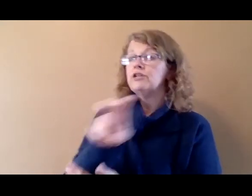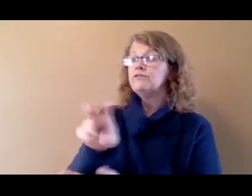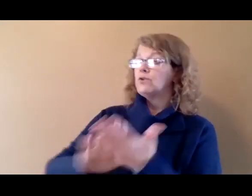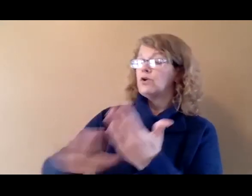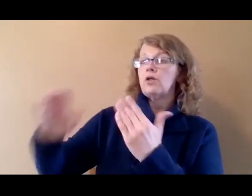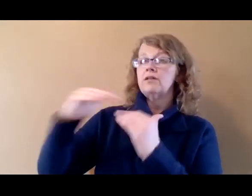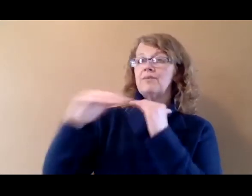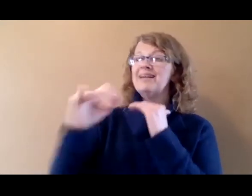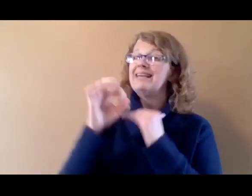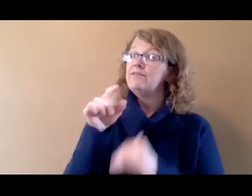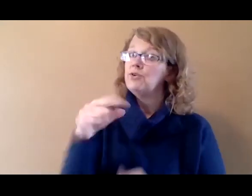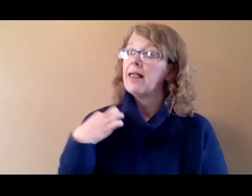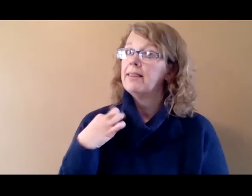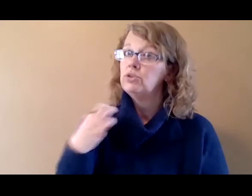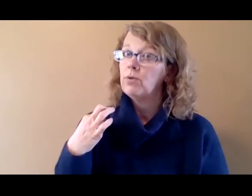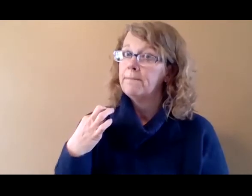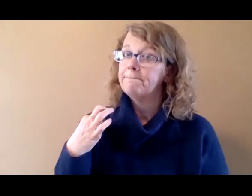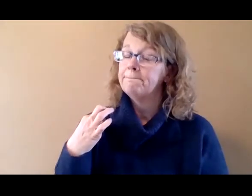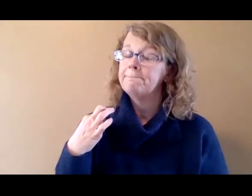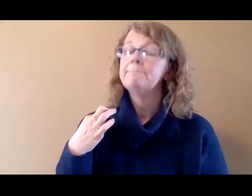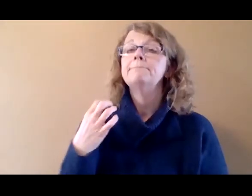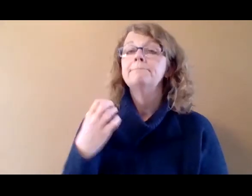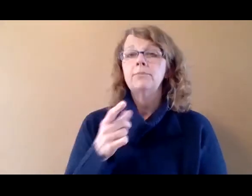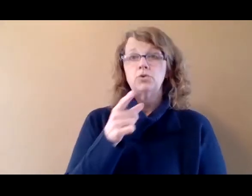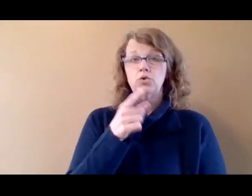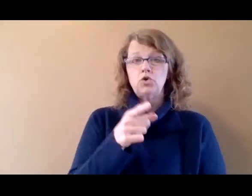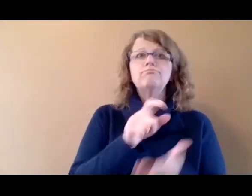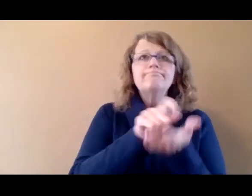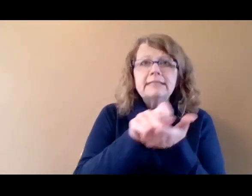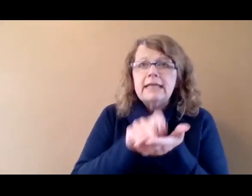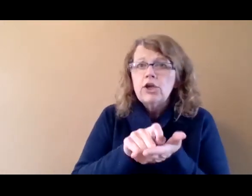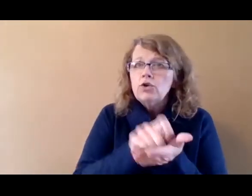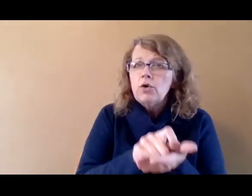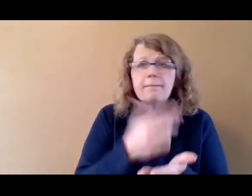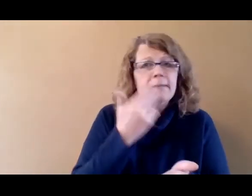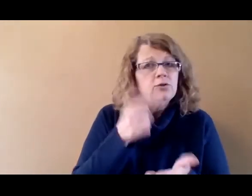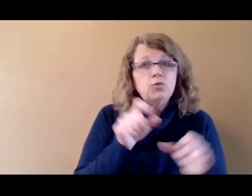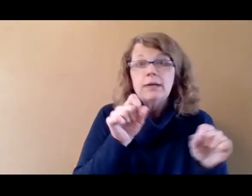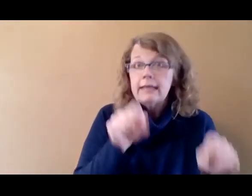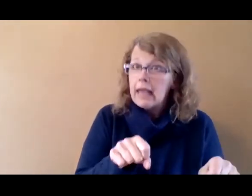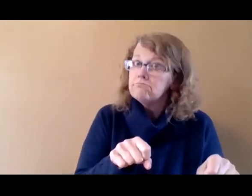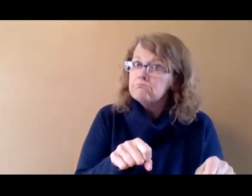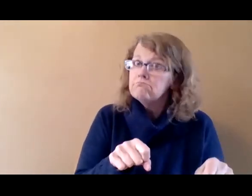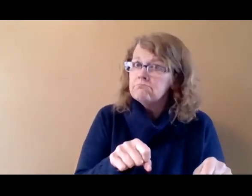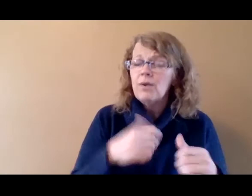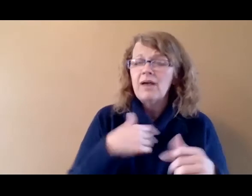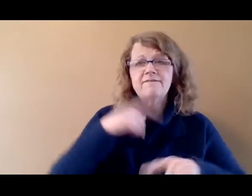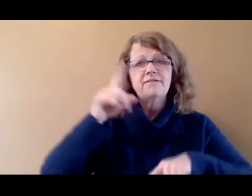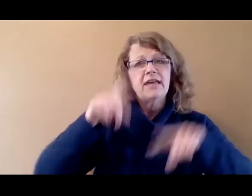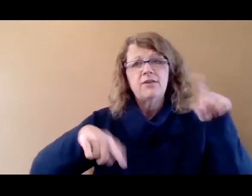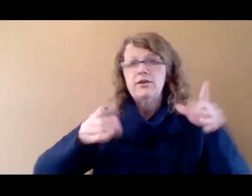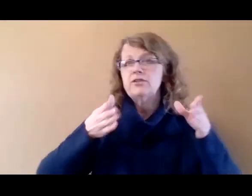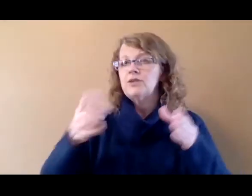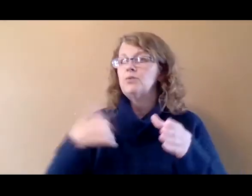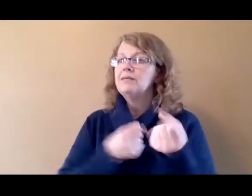level if you're eligible. So in addition to you taking your own notes to the best of your ability, we have various ways in which we support